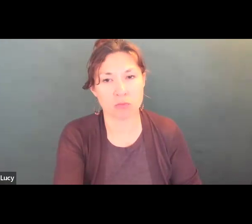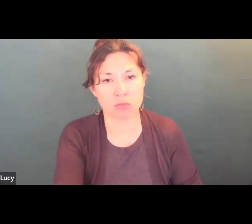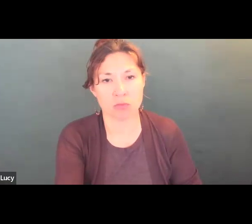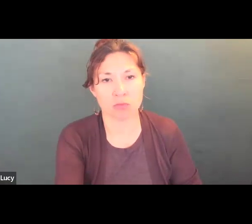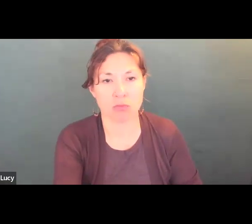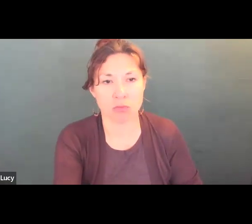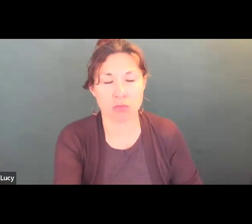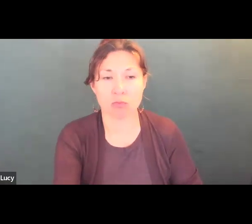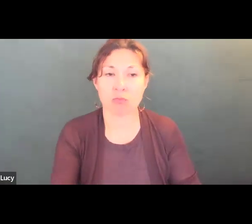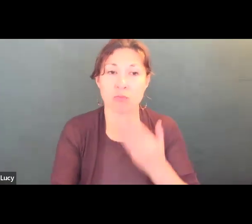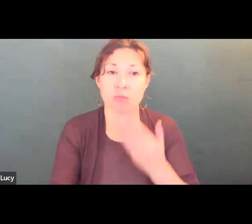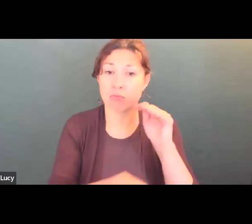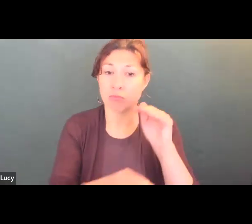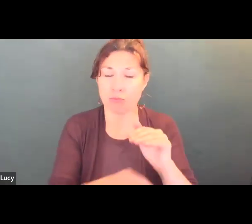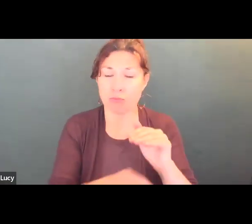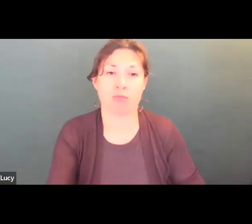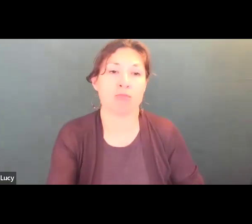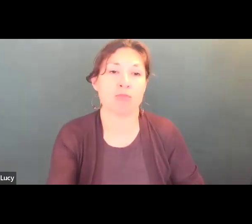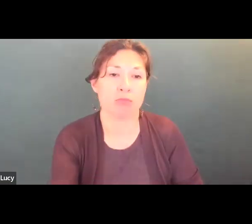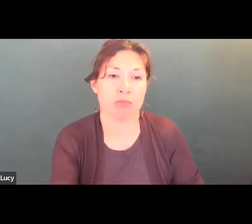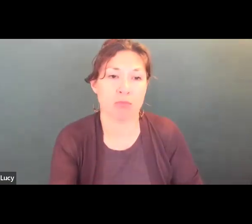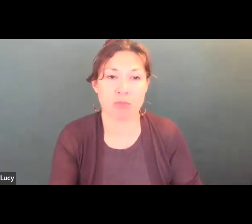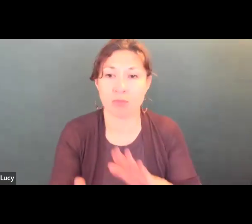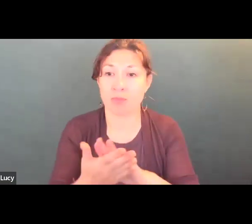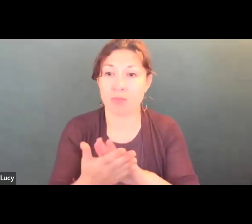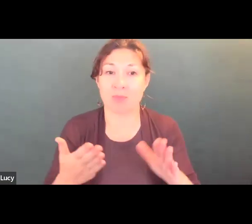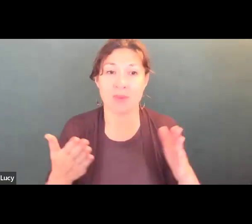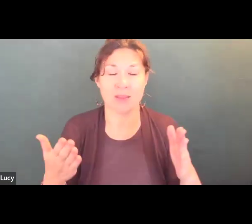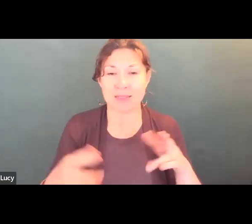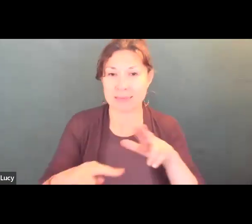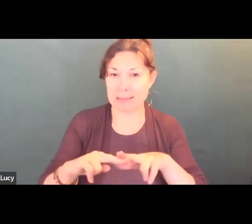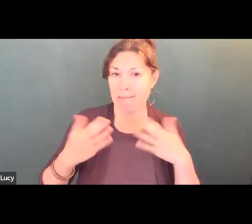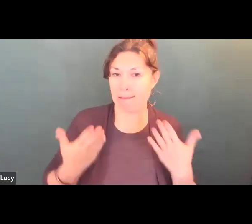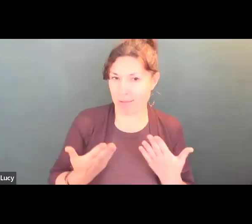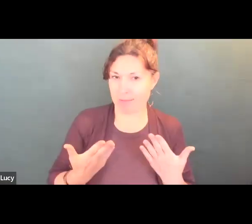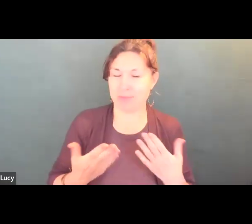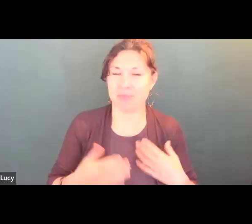Good evening. It's nice to be on this side of the table.